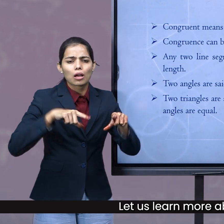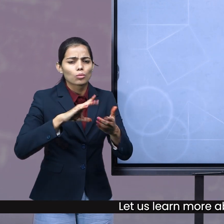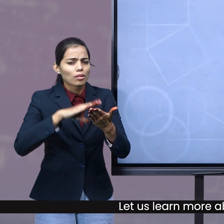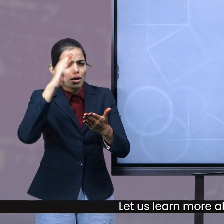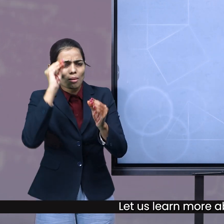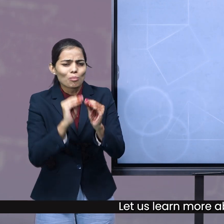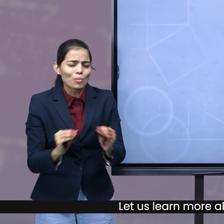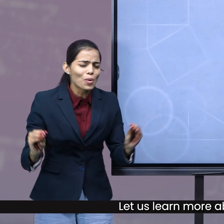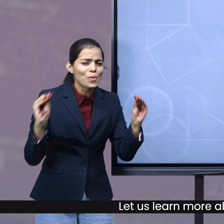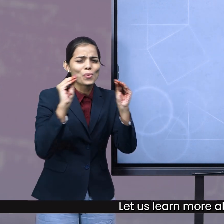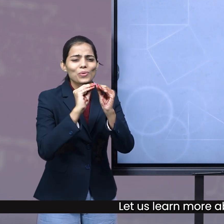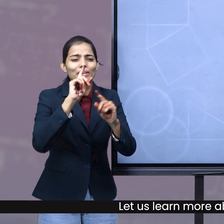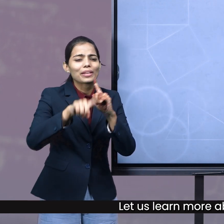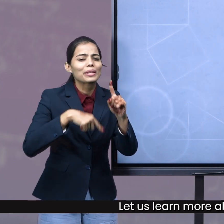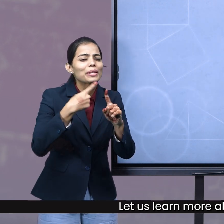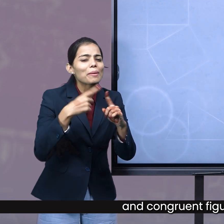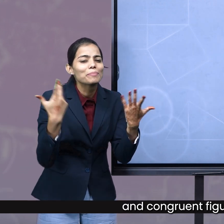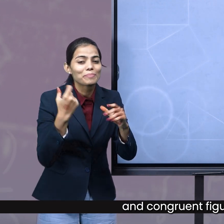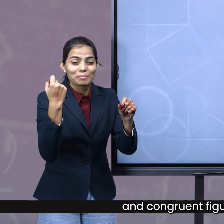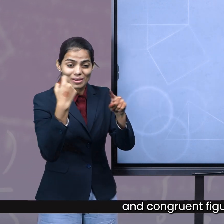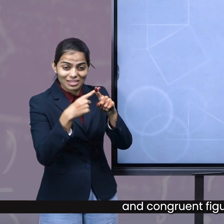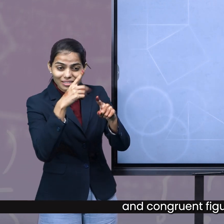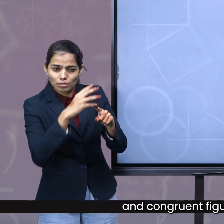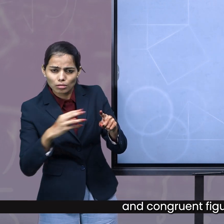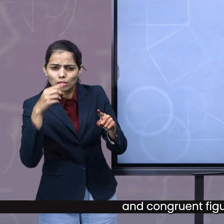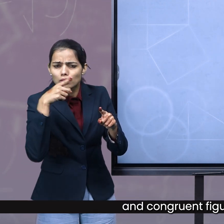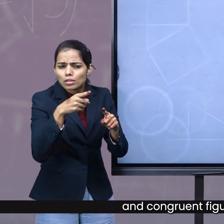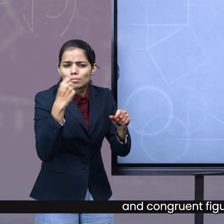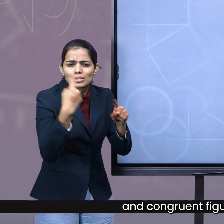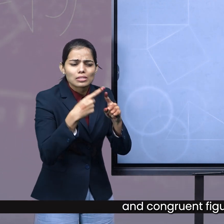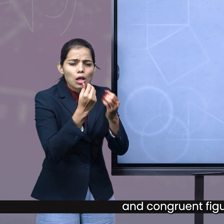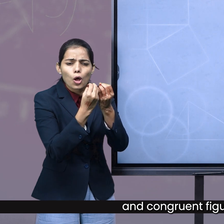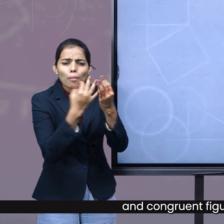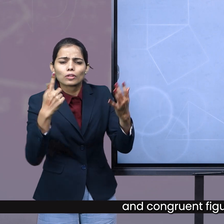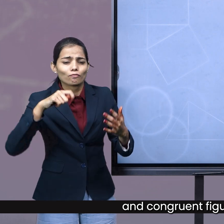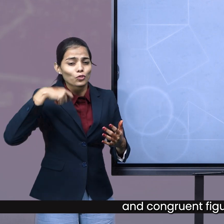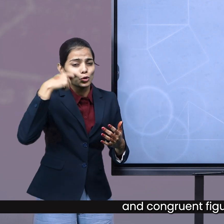Let us learn more about congruence and congruent figures in this video.